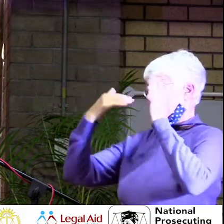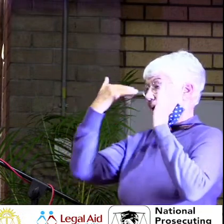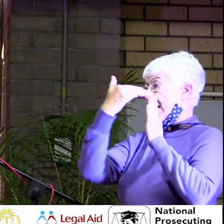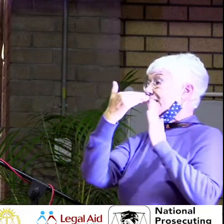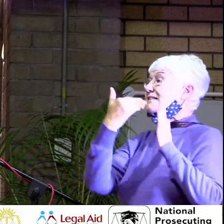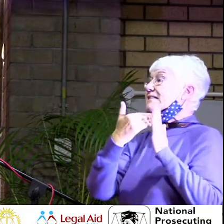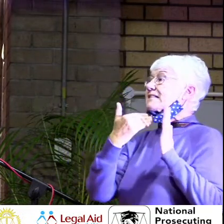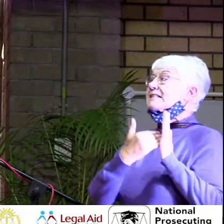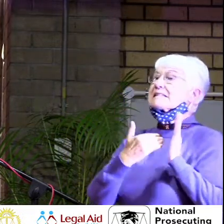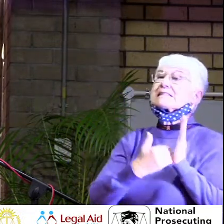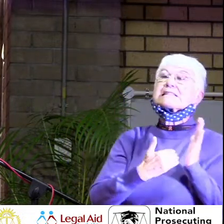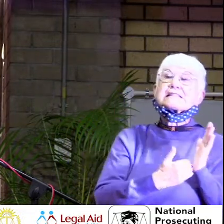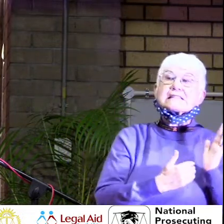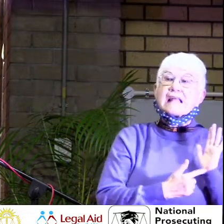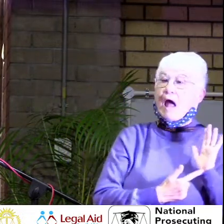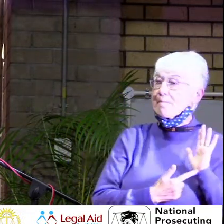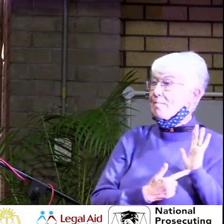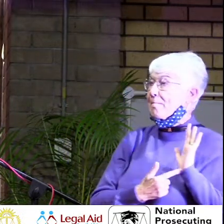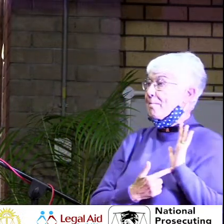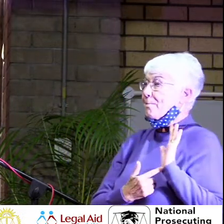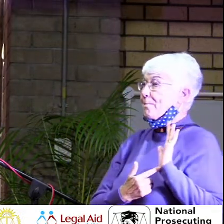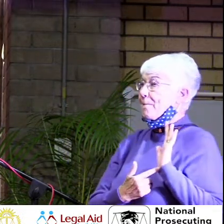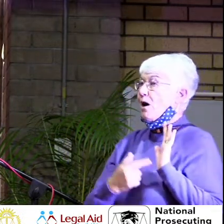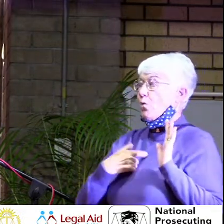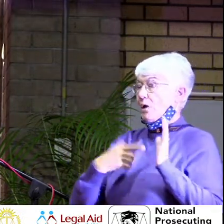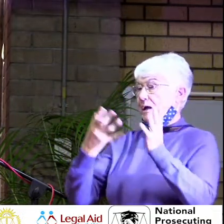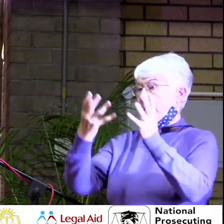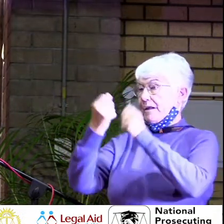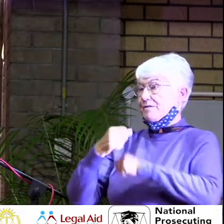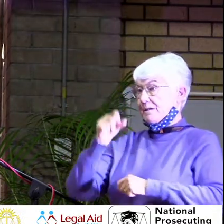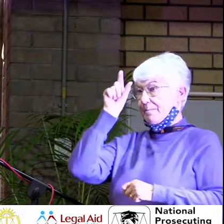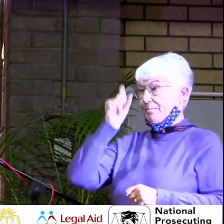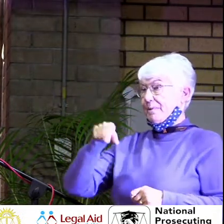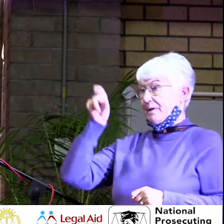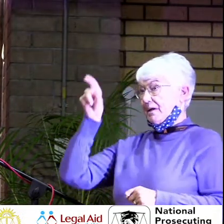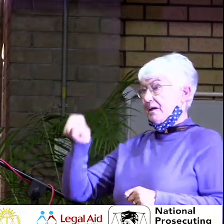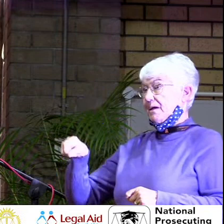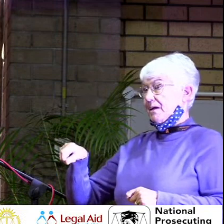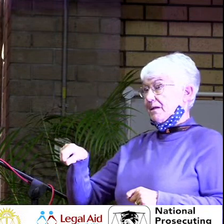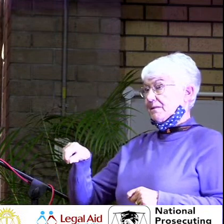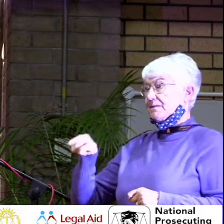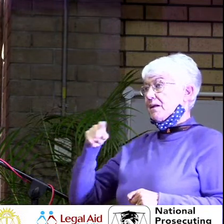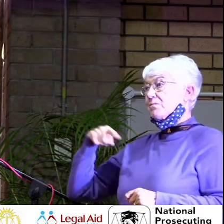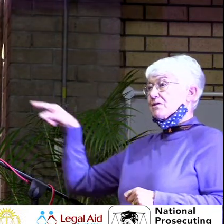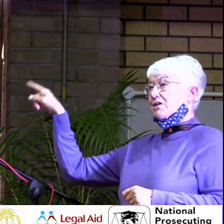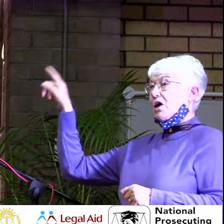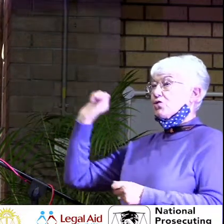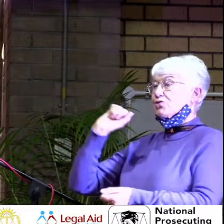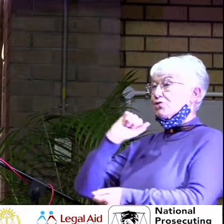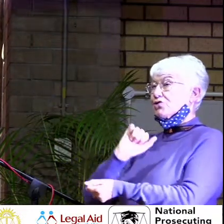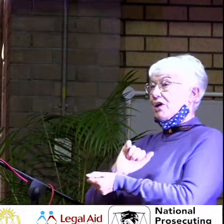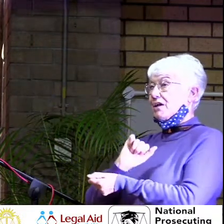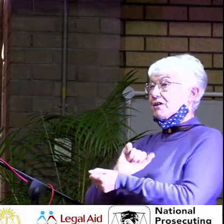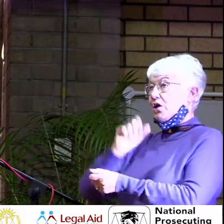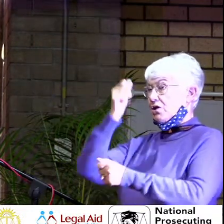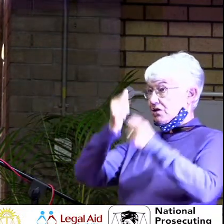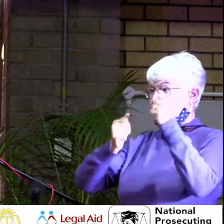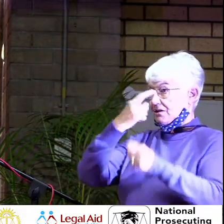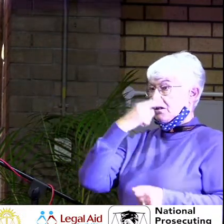to receive those that have been sentenced by the courts and those